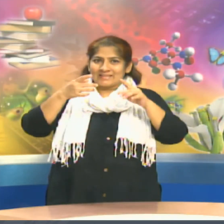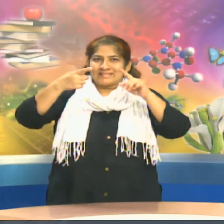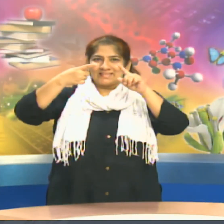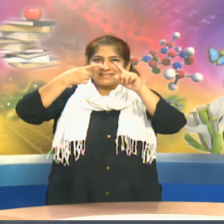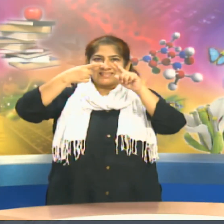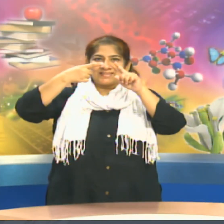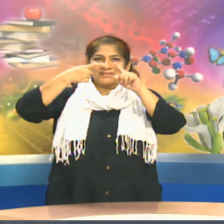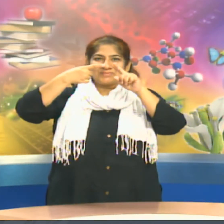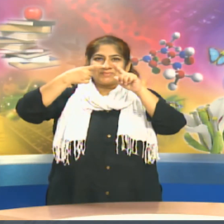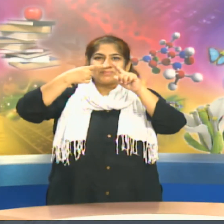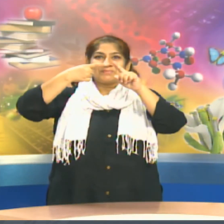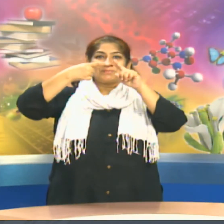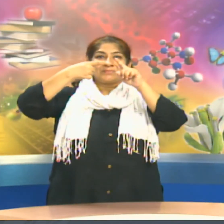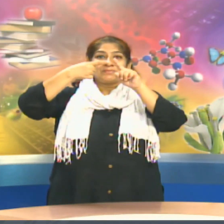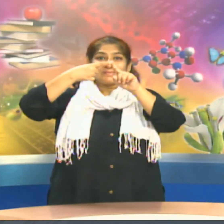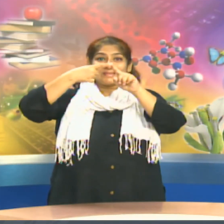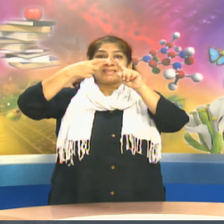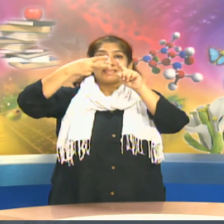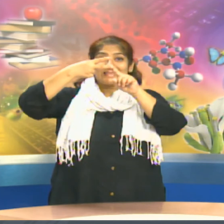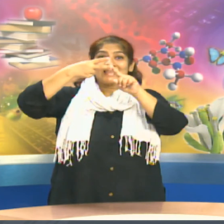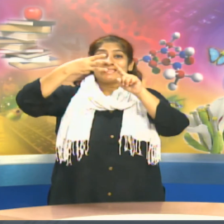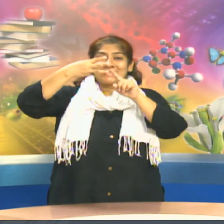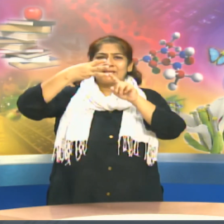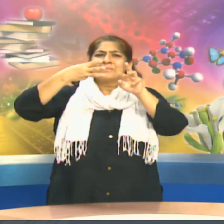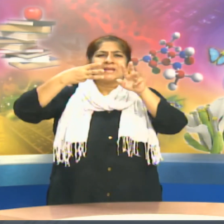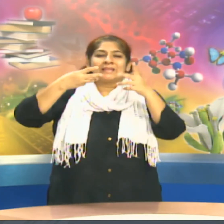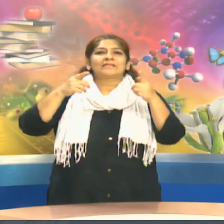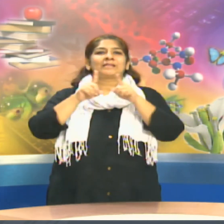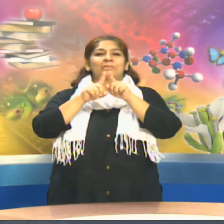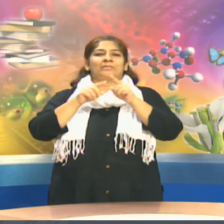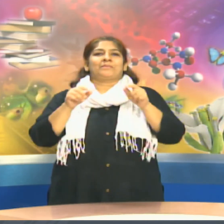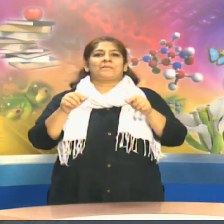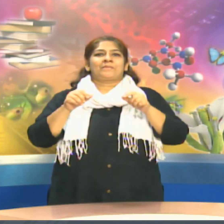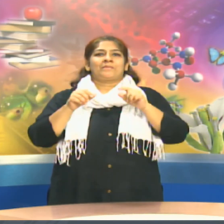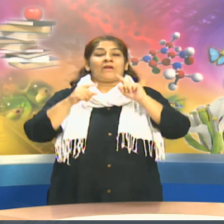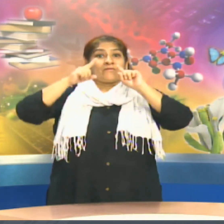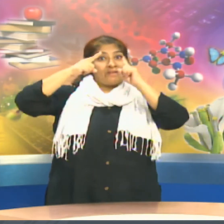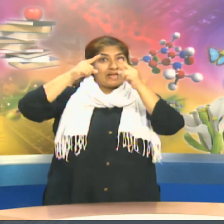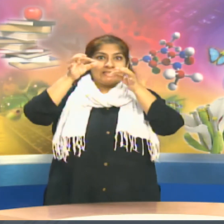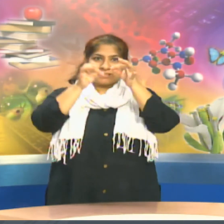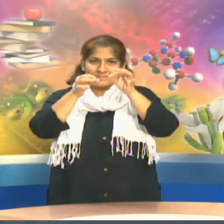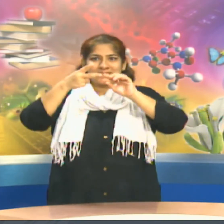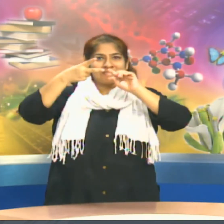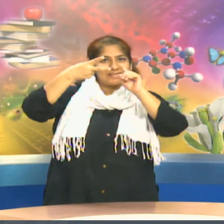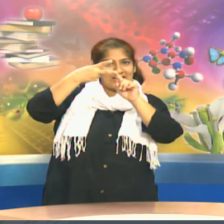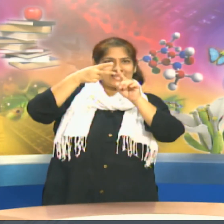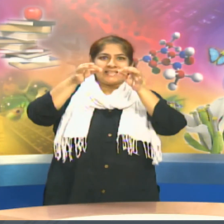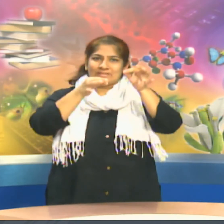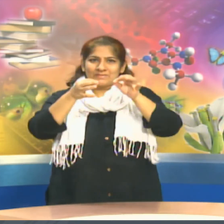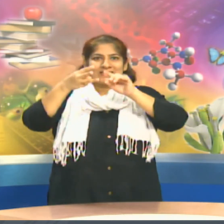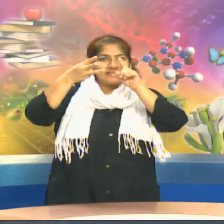So, now you have seen these words. These are the three words. I will be explaining them one by